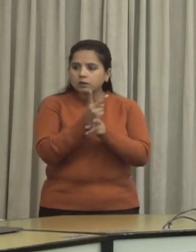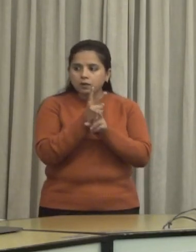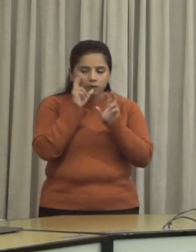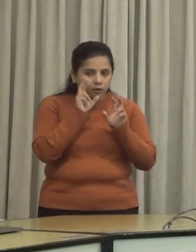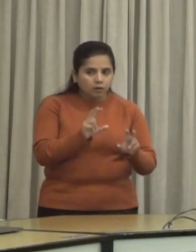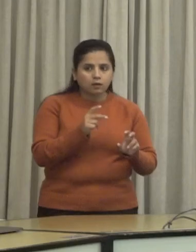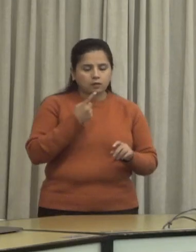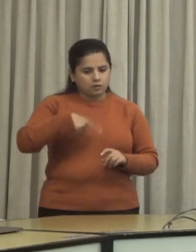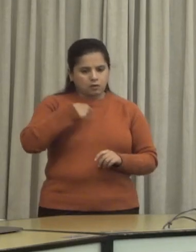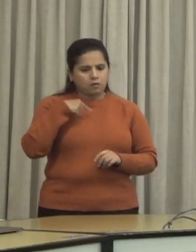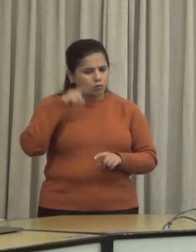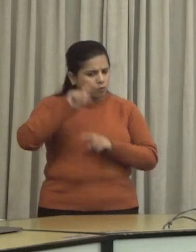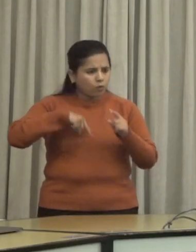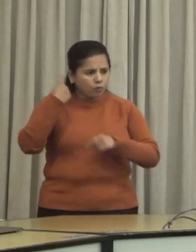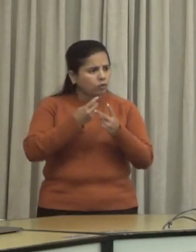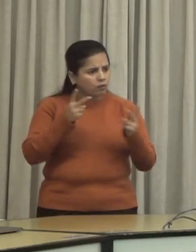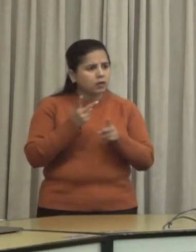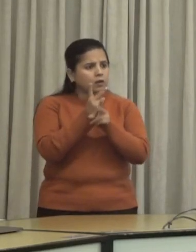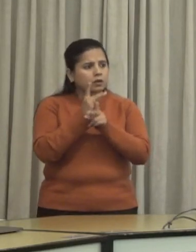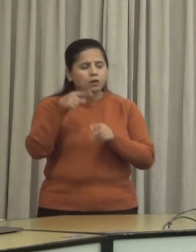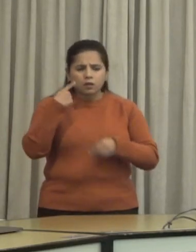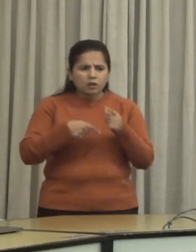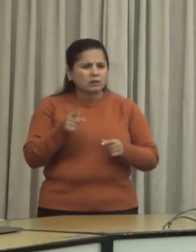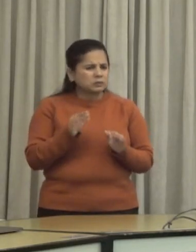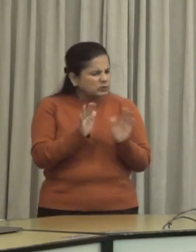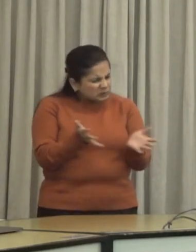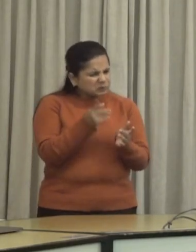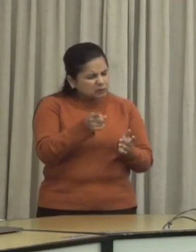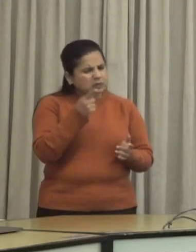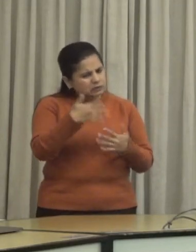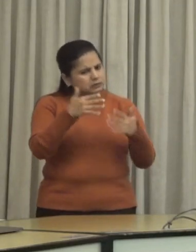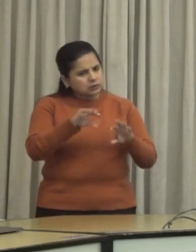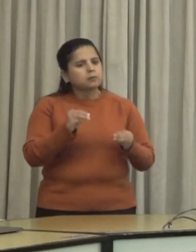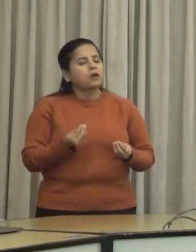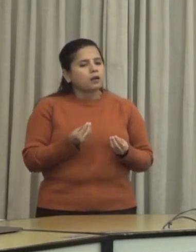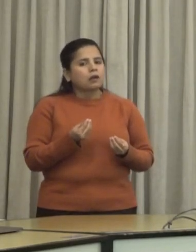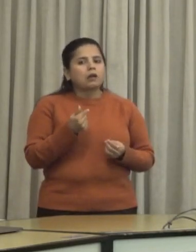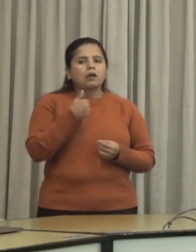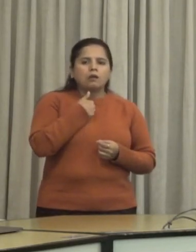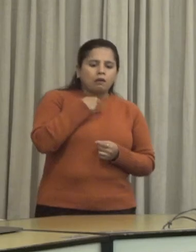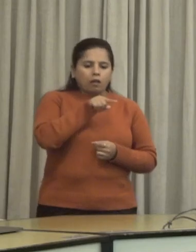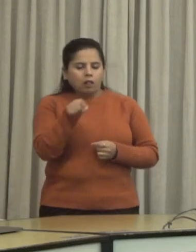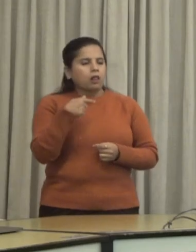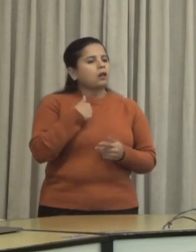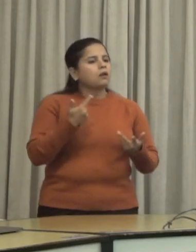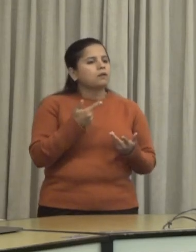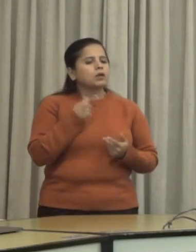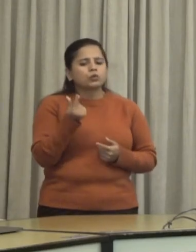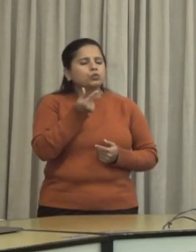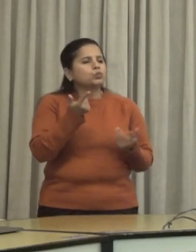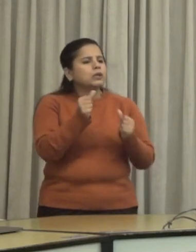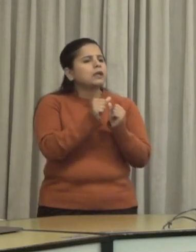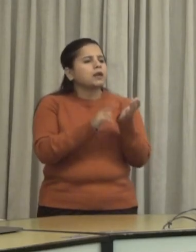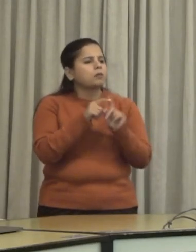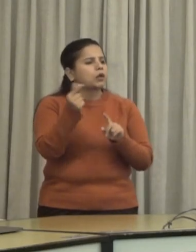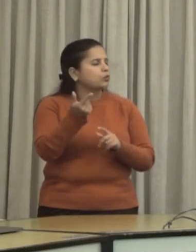caregivers, because we deal with it day in, day out, the caregivers keep on pushing. So then what is the utility of AMD